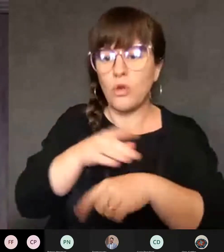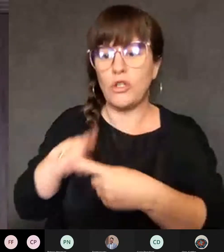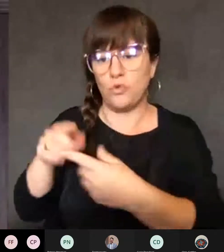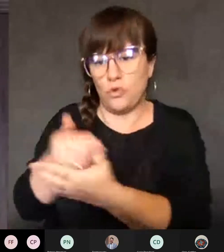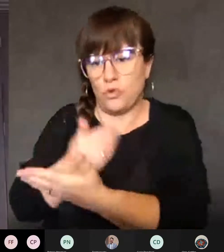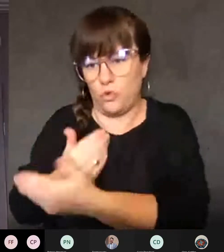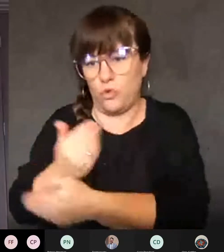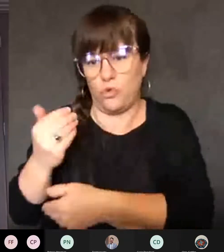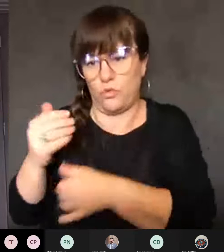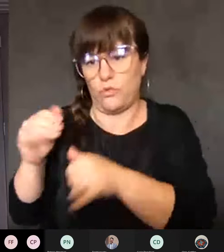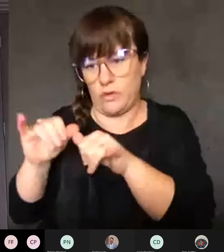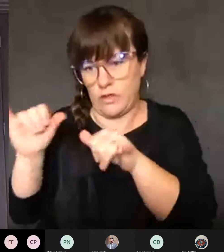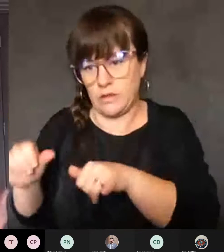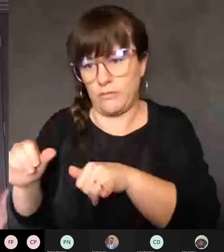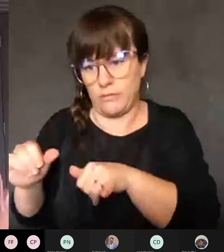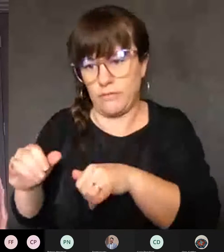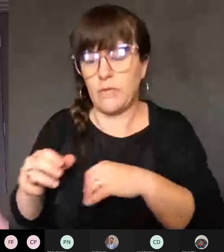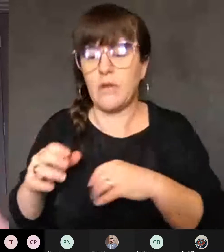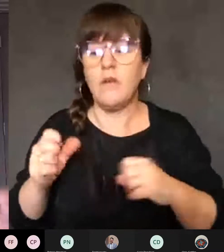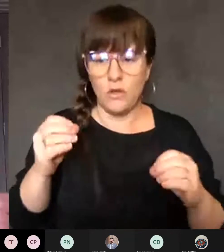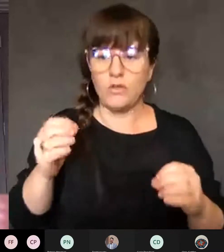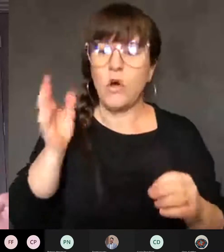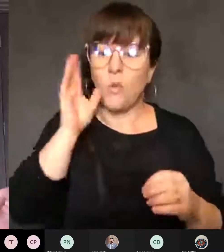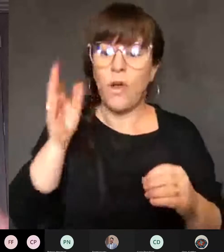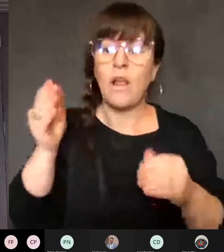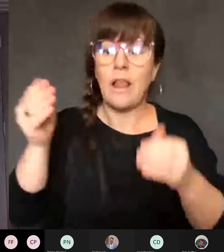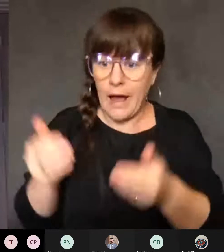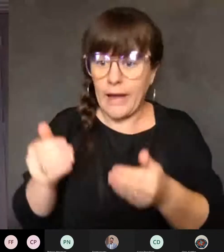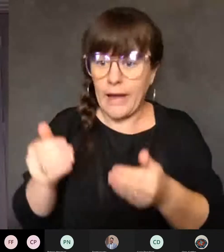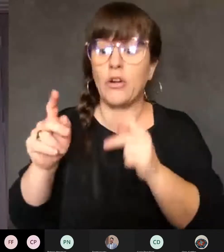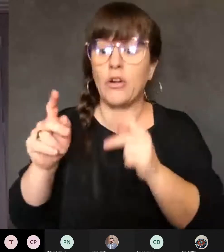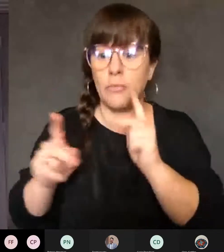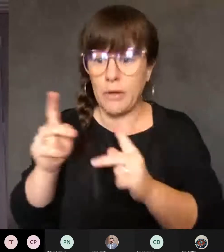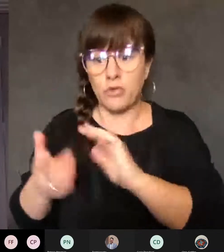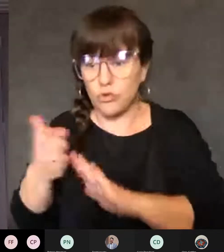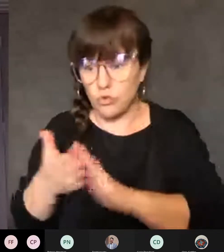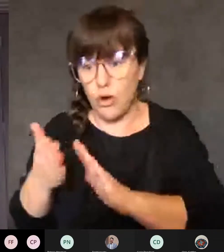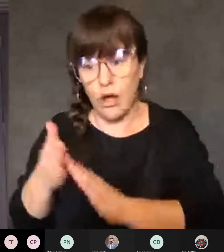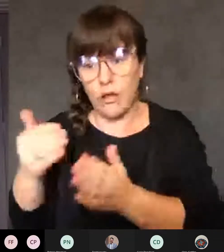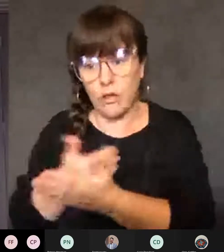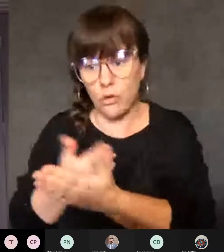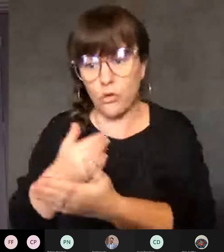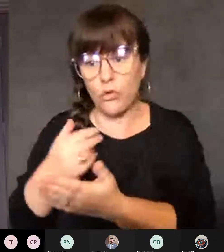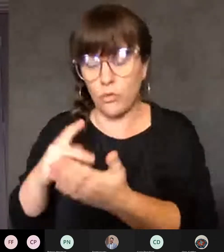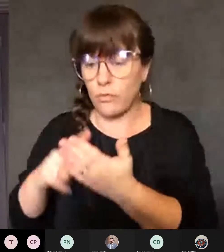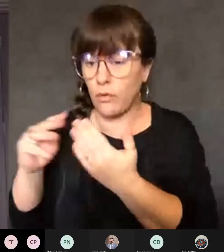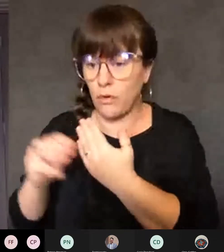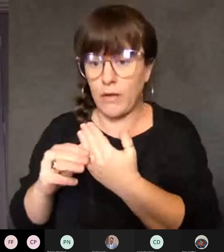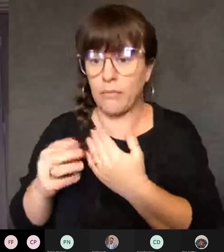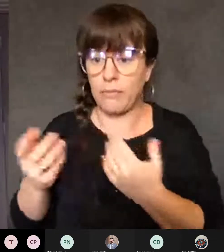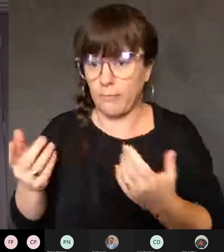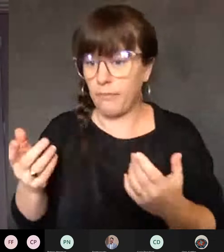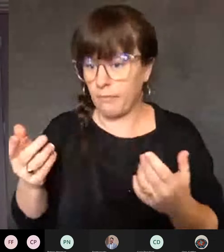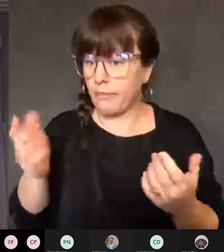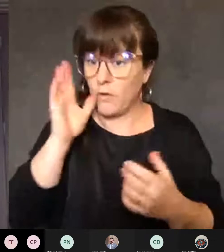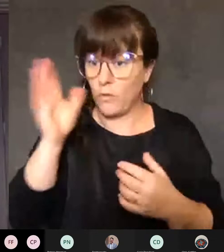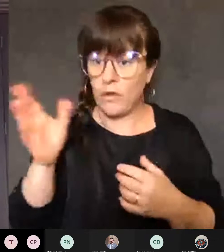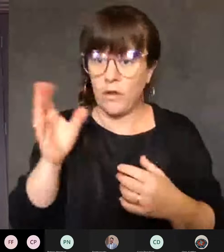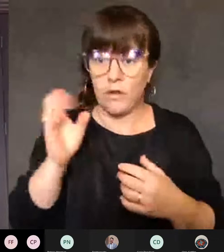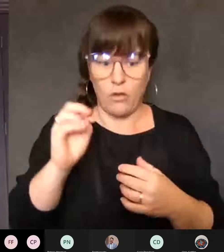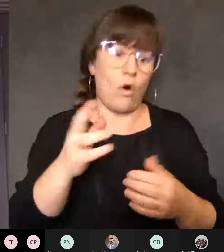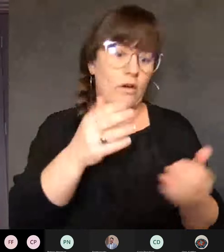we design the new system. So it will, for a transitional period, require more labor than it does right